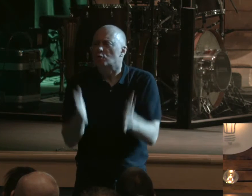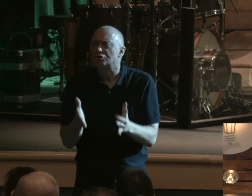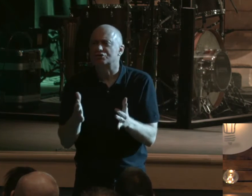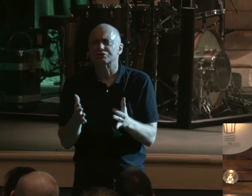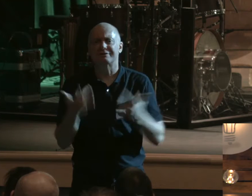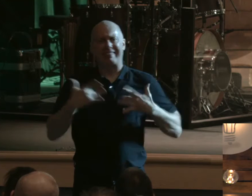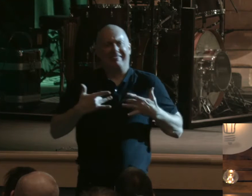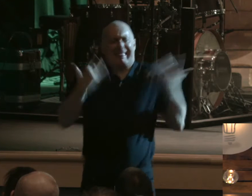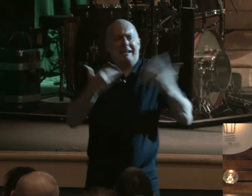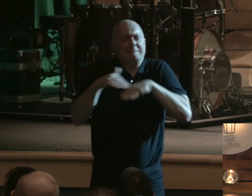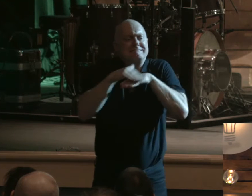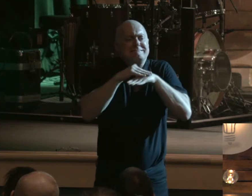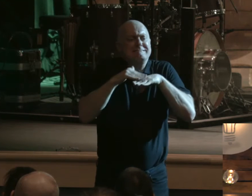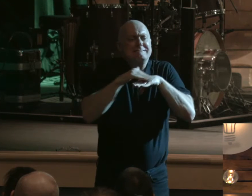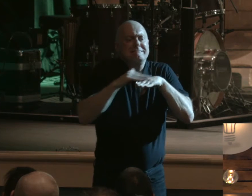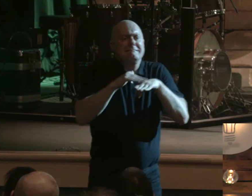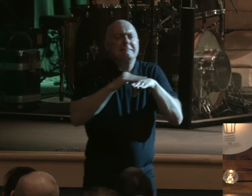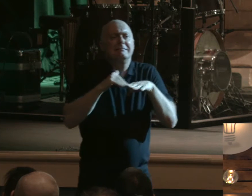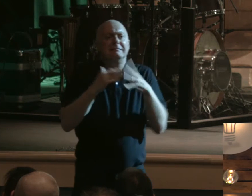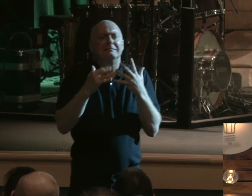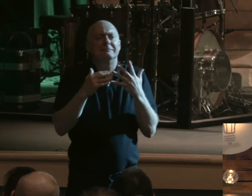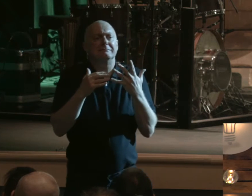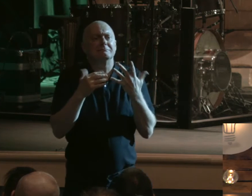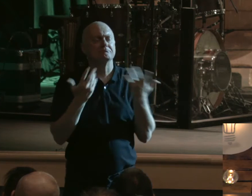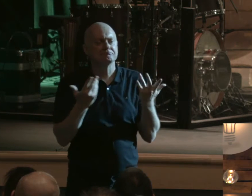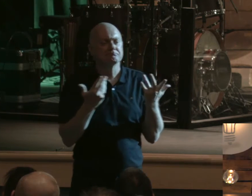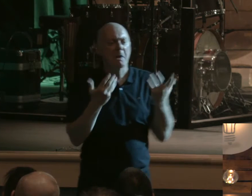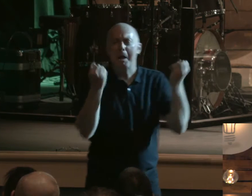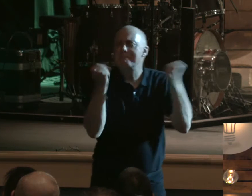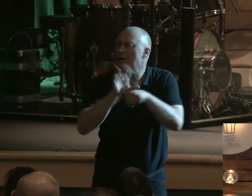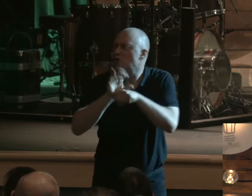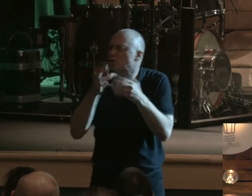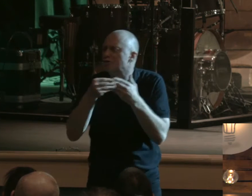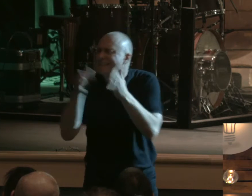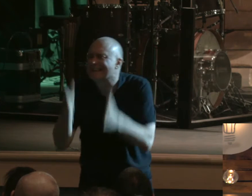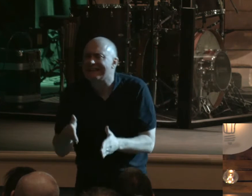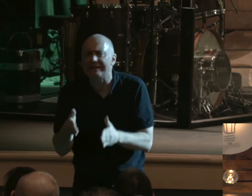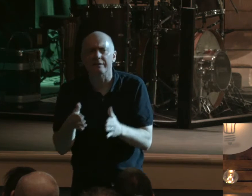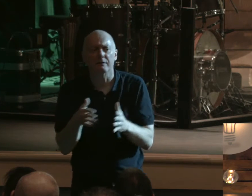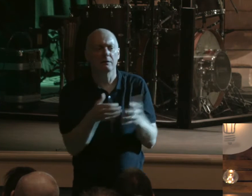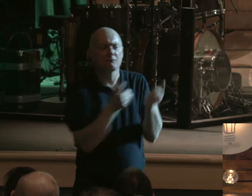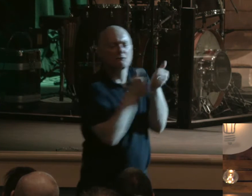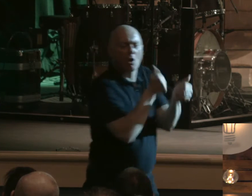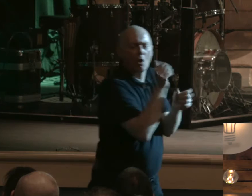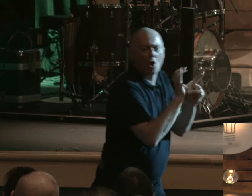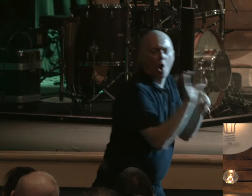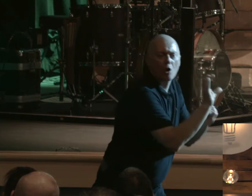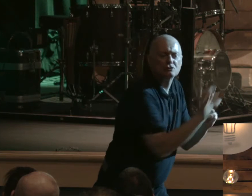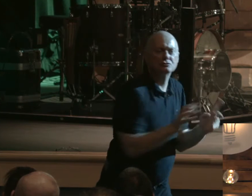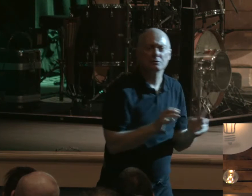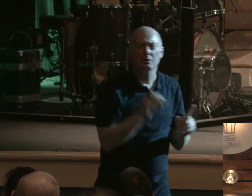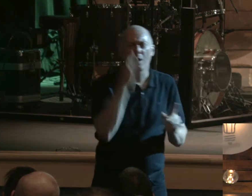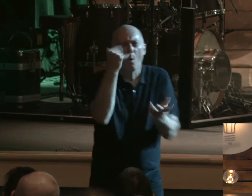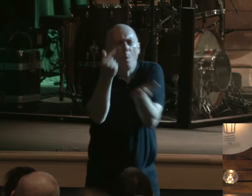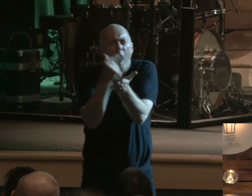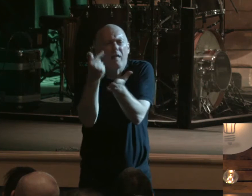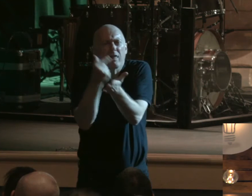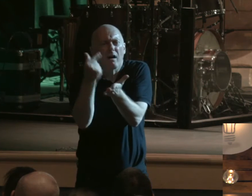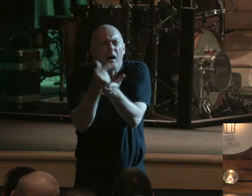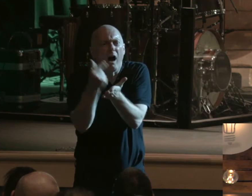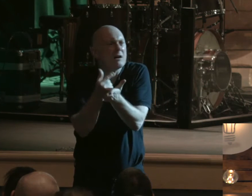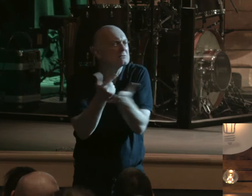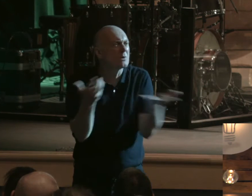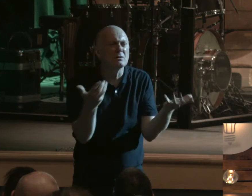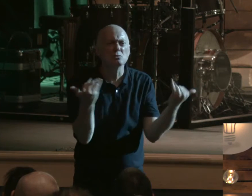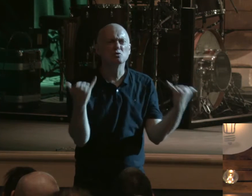be liked and accepted by the public? Why are church leaders capitulating to culture? Why is the gospel message